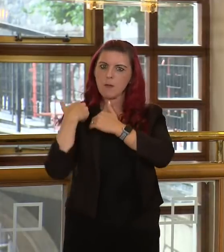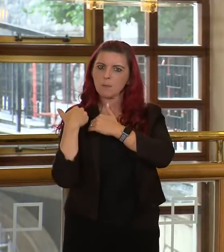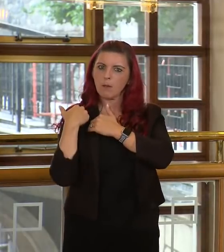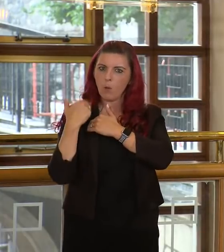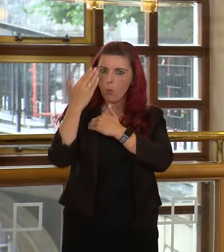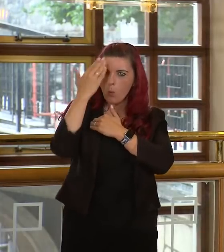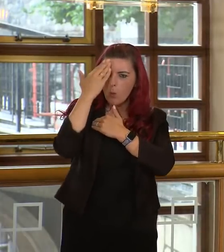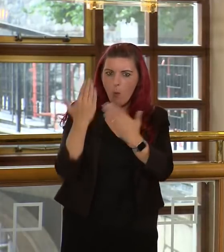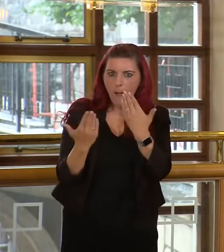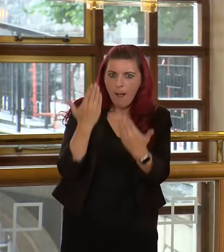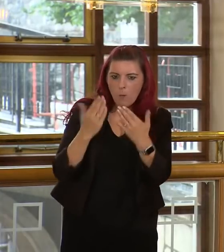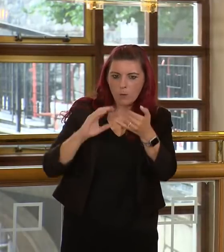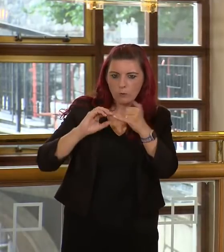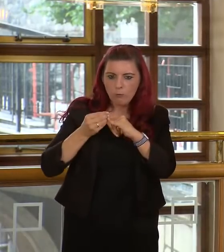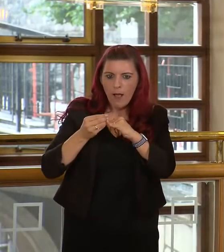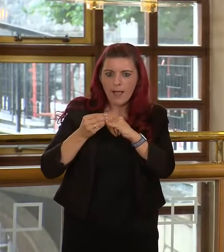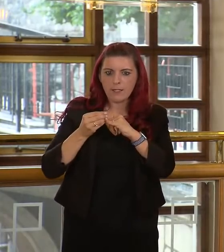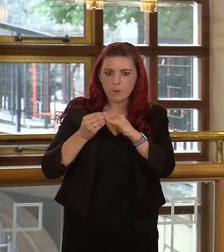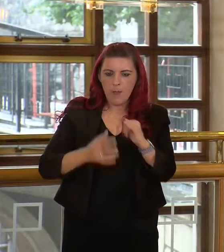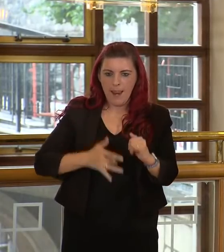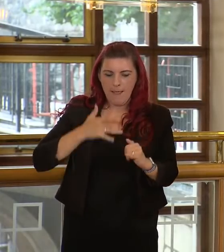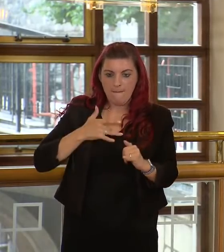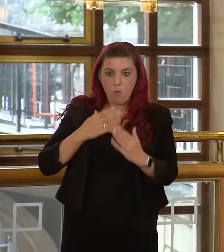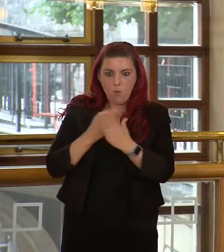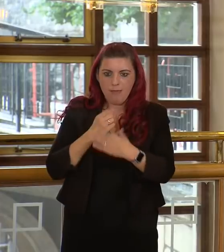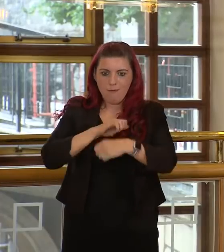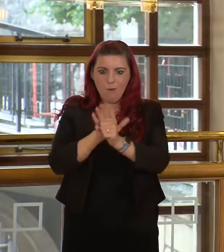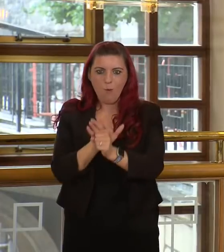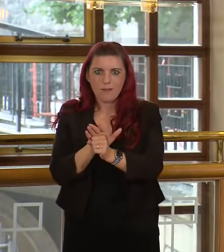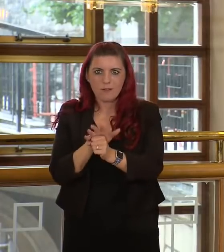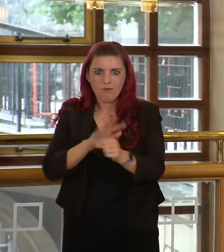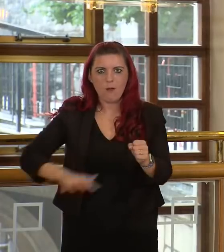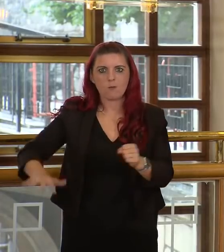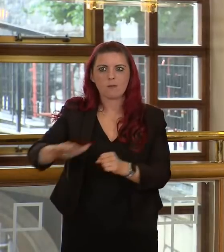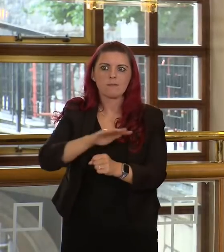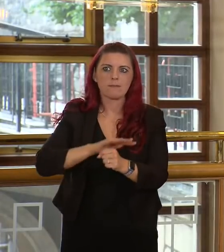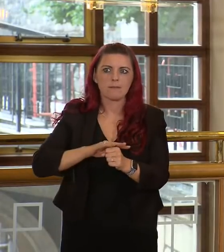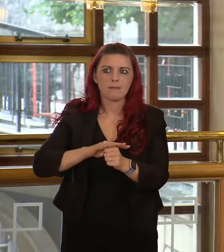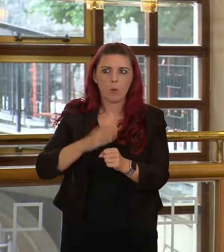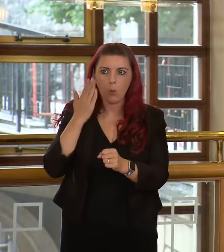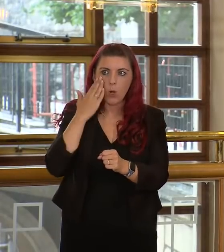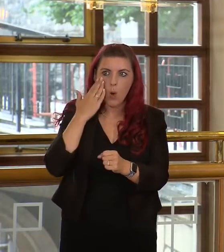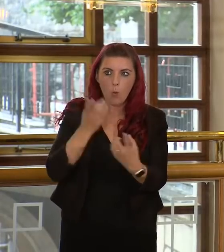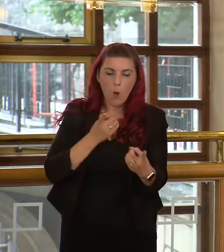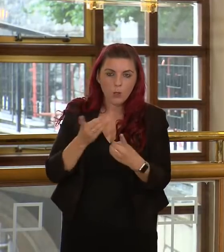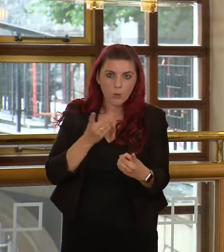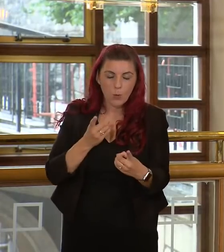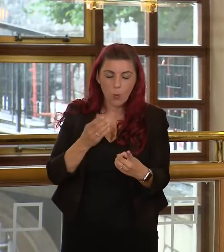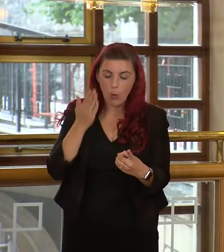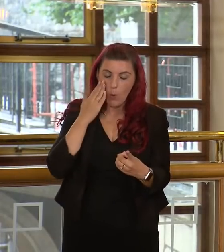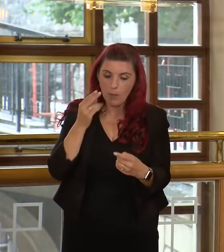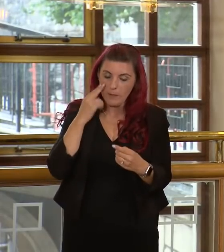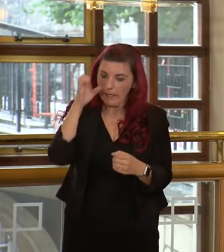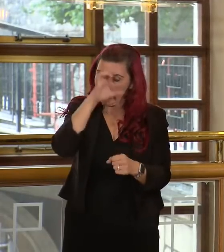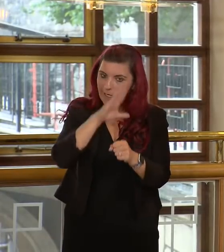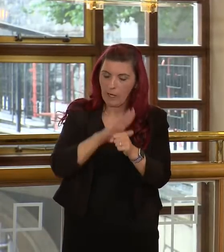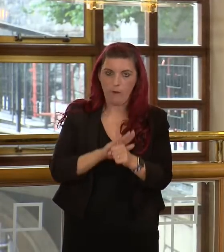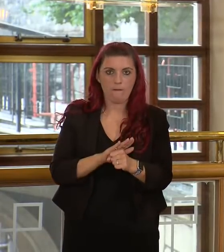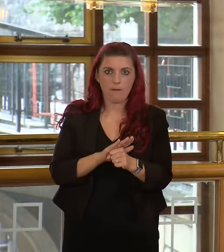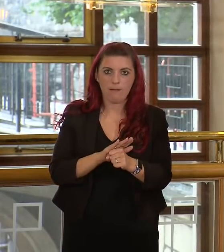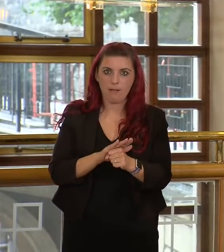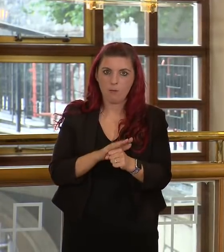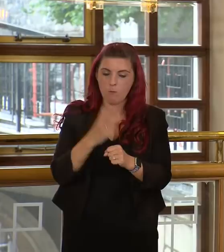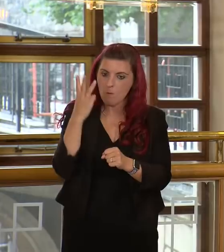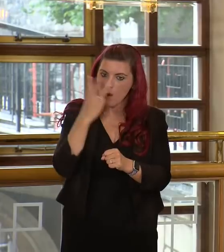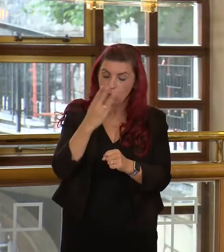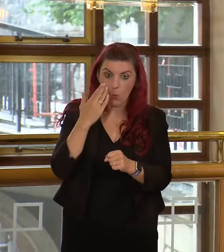go about trying to live alongside this virus. We know we need to remain extremely vigilant. We know that this pandemic